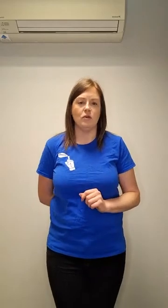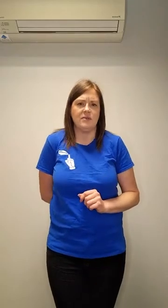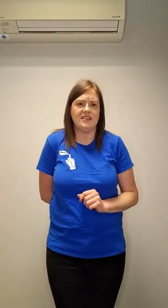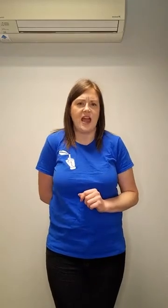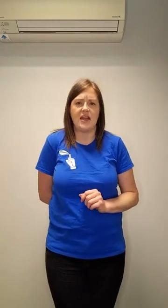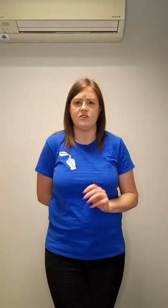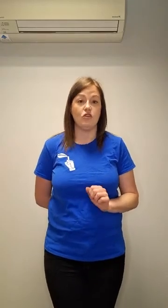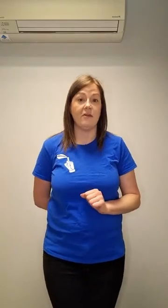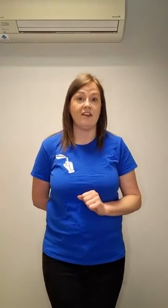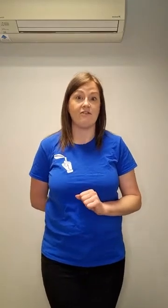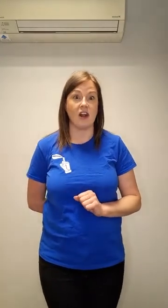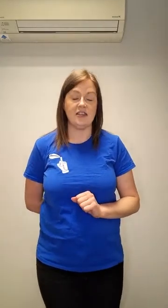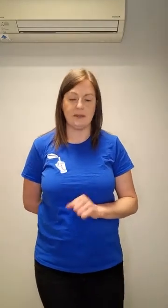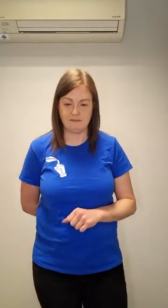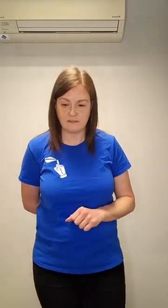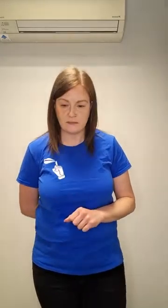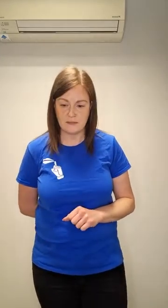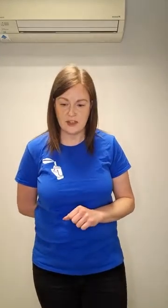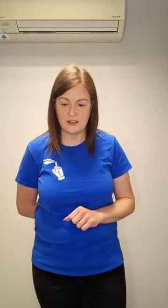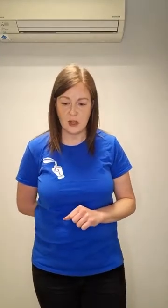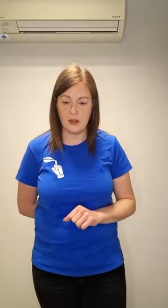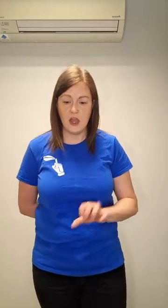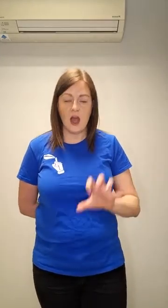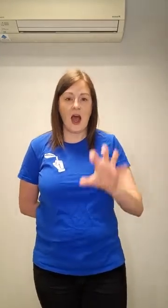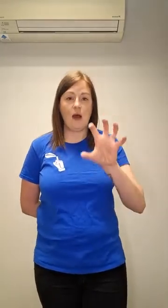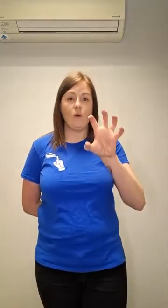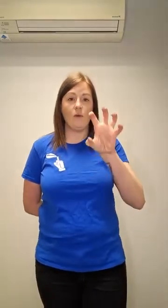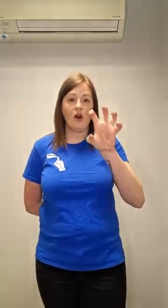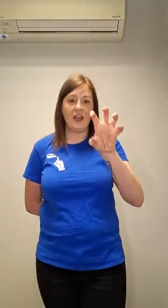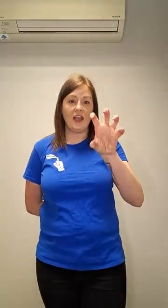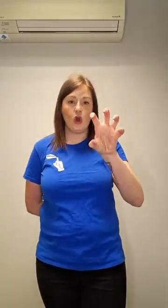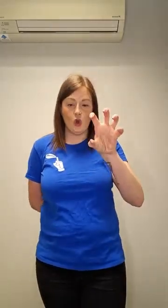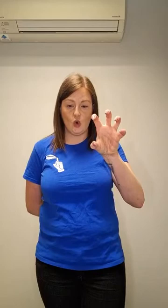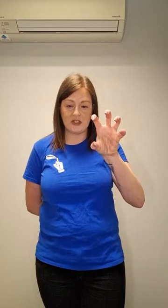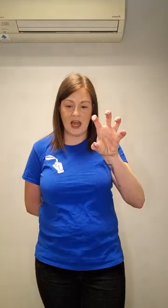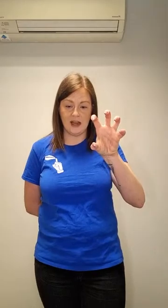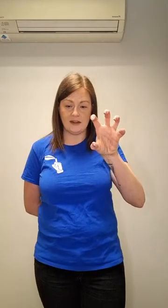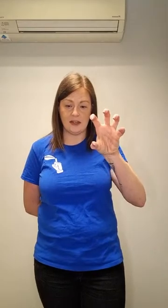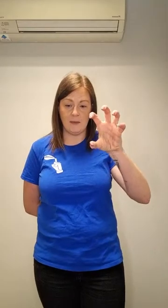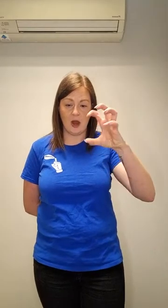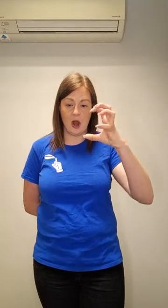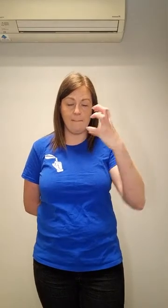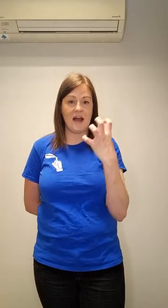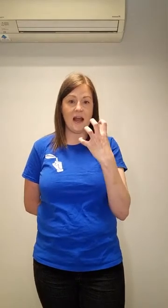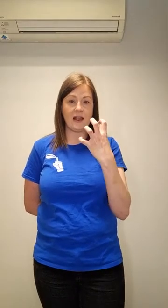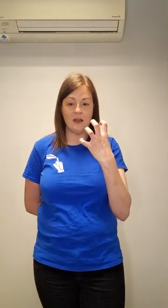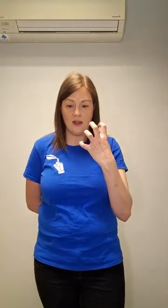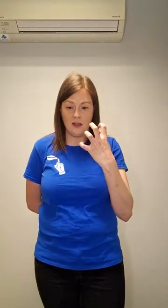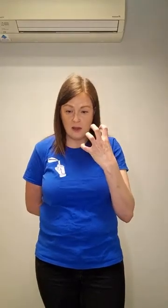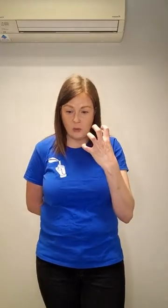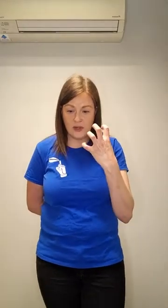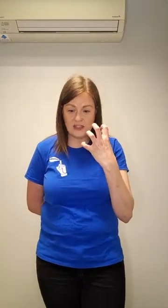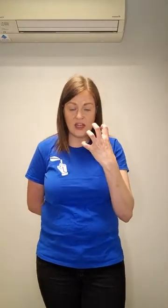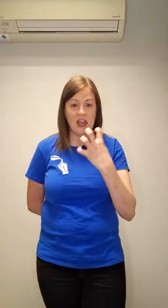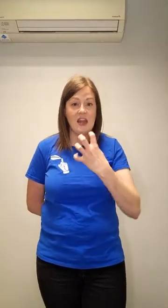can be scared and you can be afraid. So our working clawed hand, palm back, pointing in